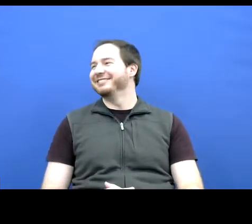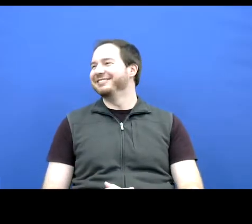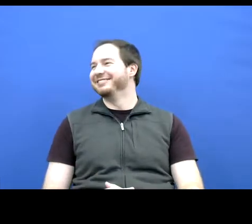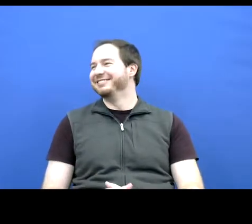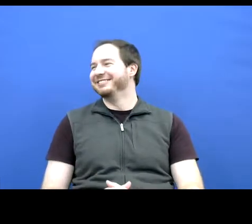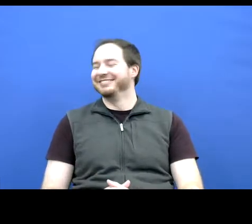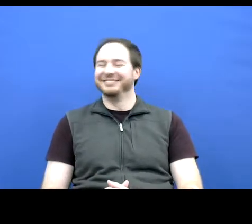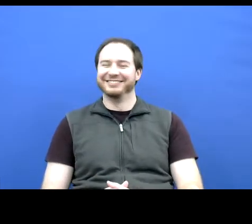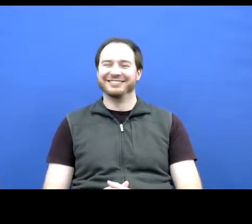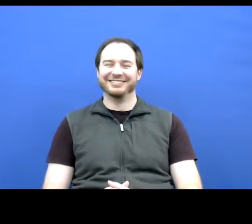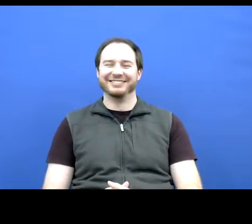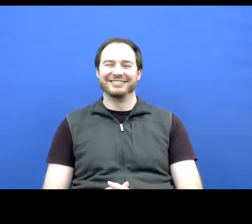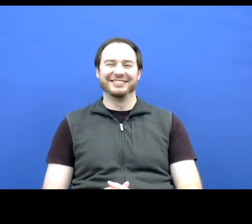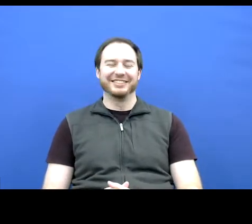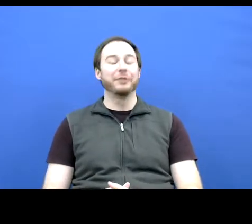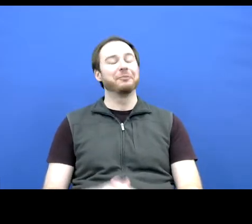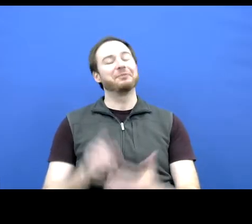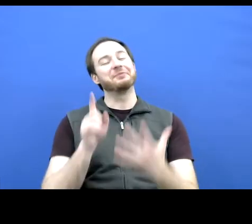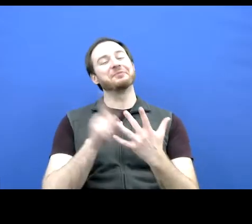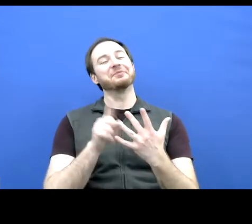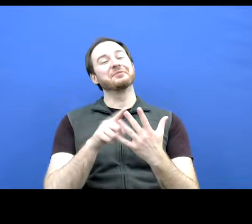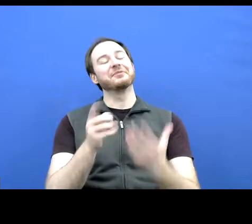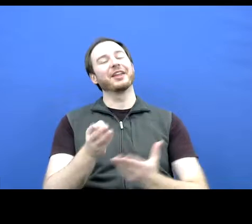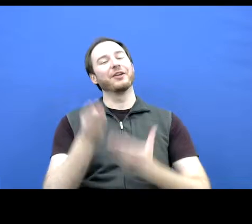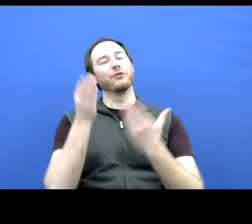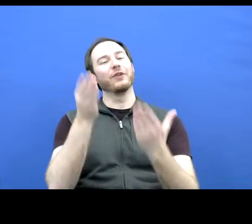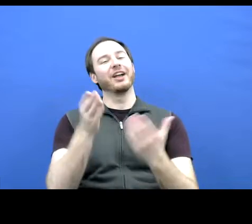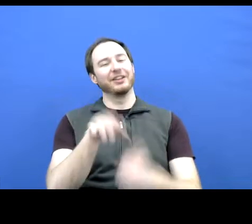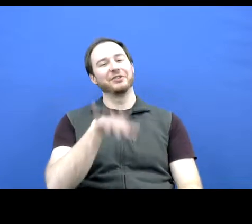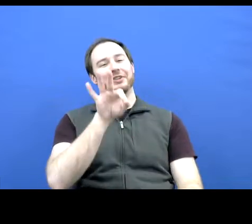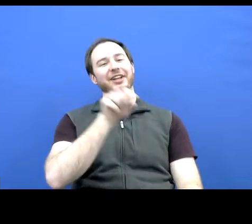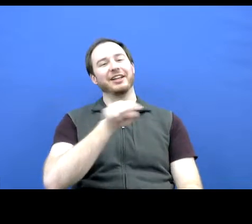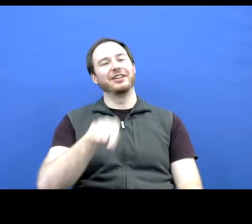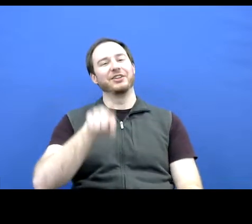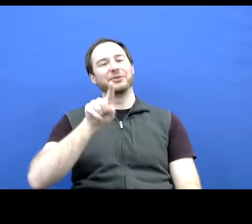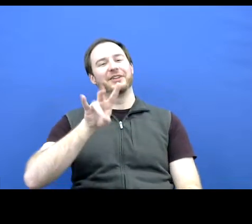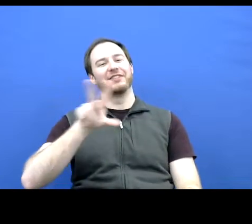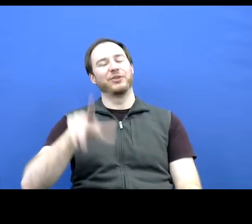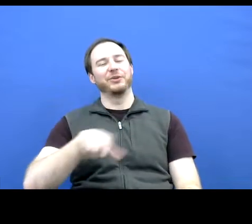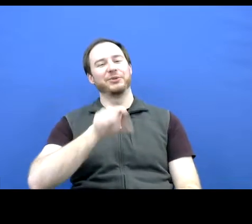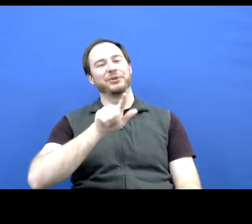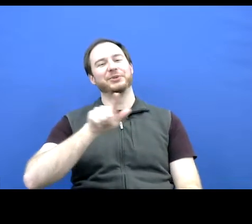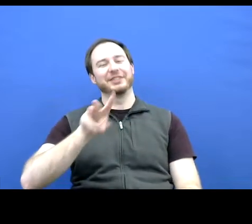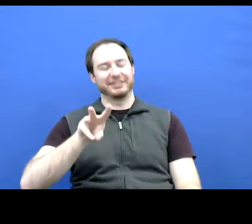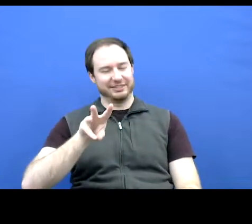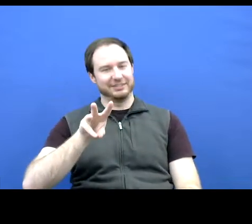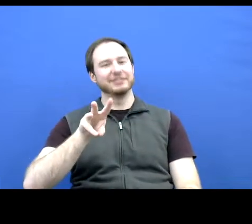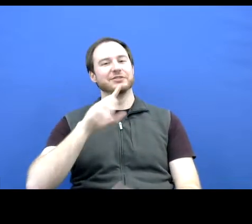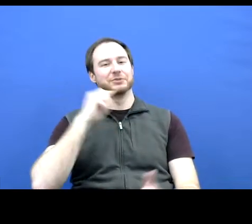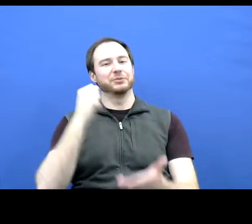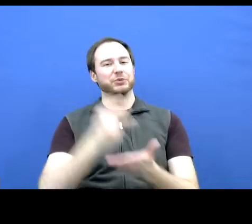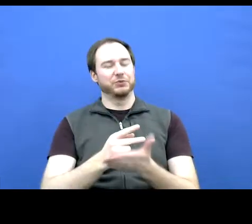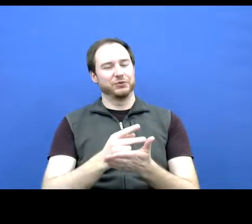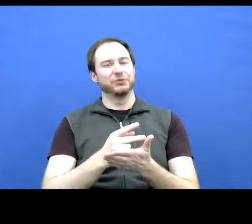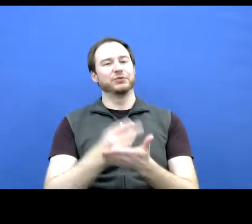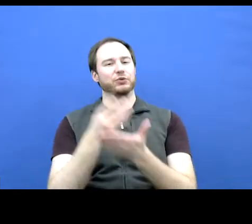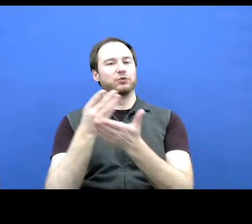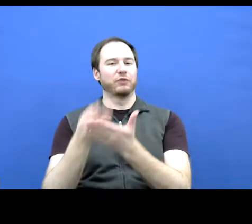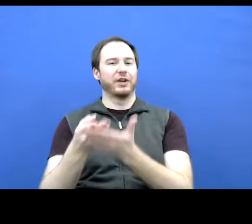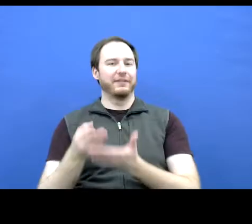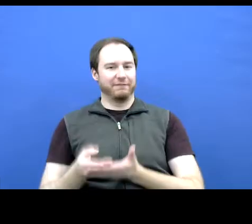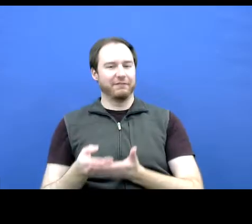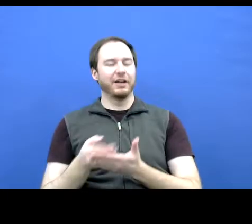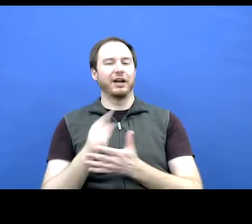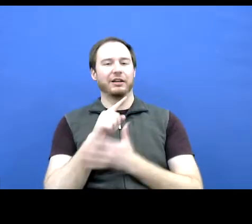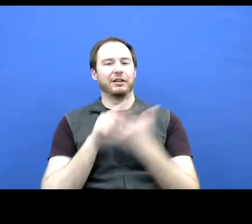Got it. Fellow board members, I have resolution 9-173, 2026 to approve and or ratify